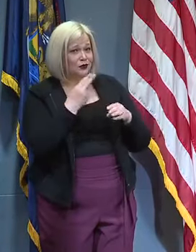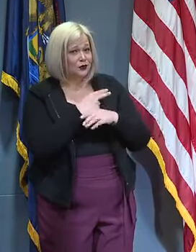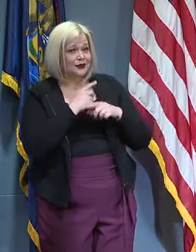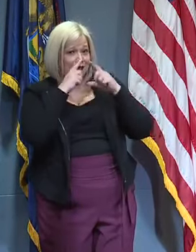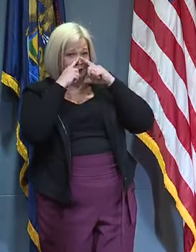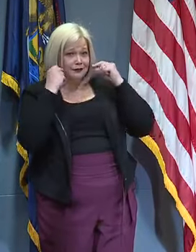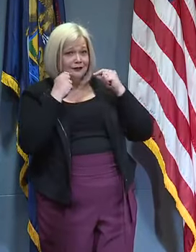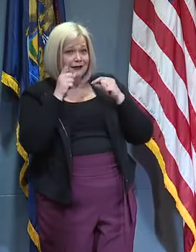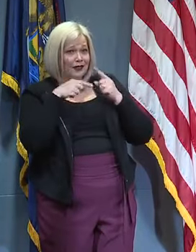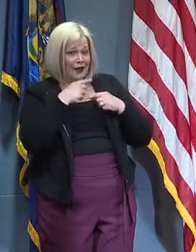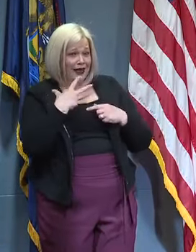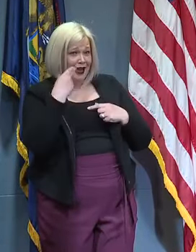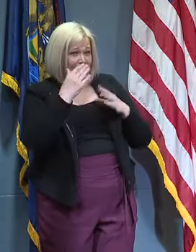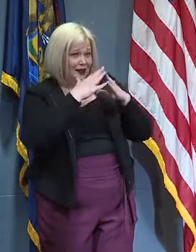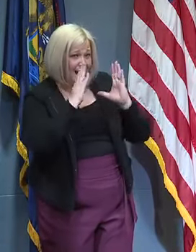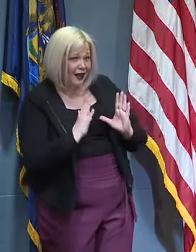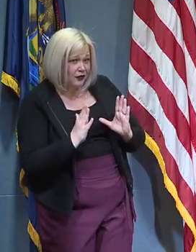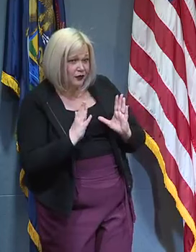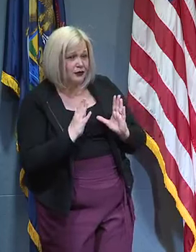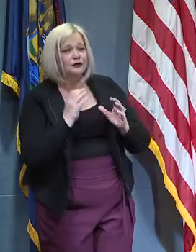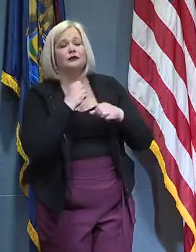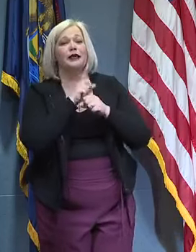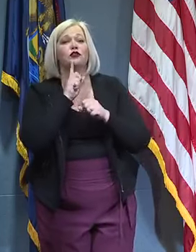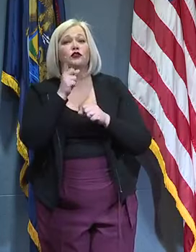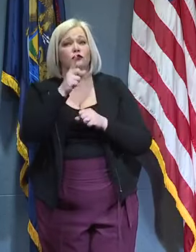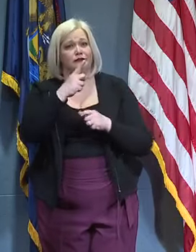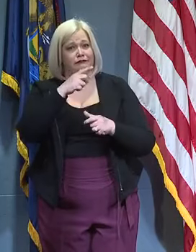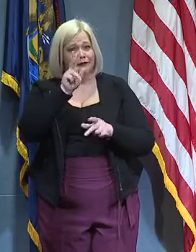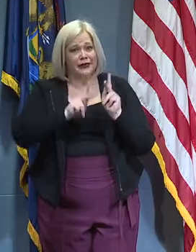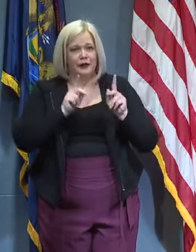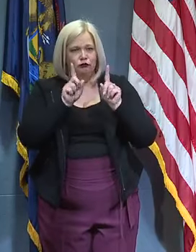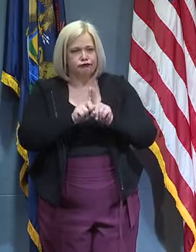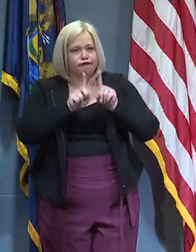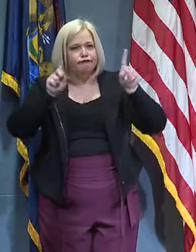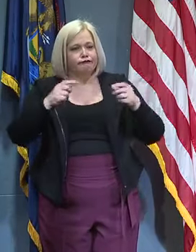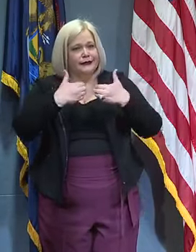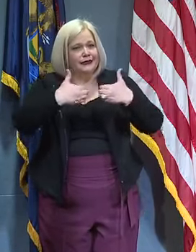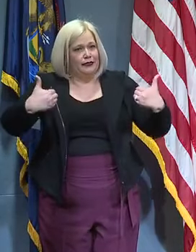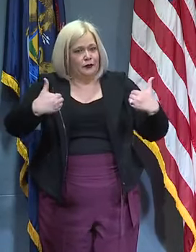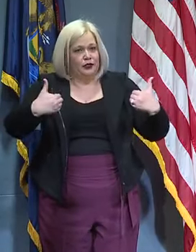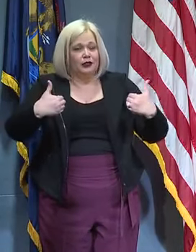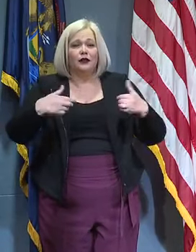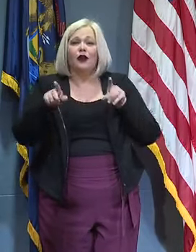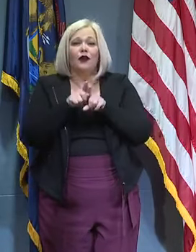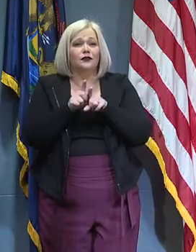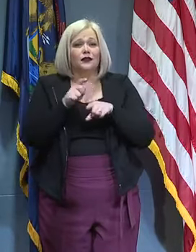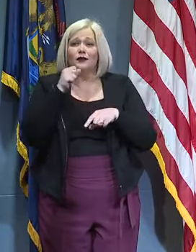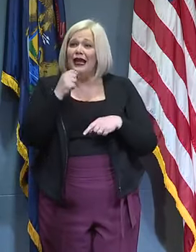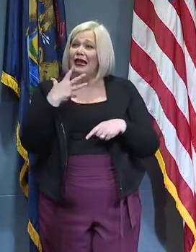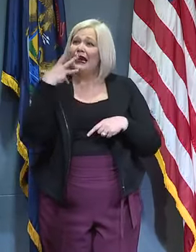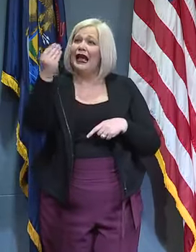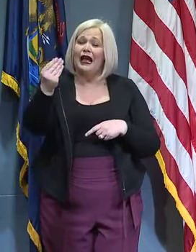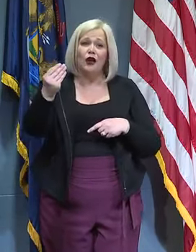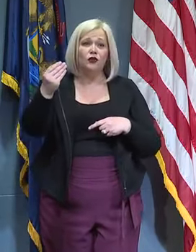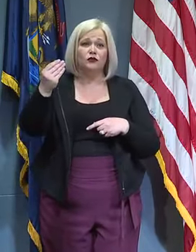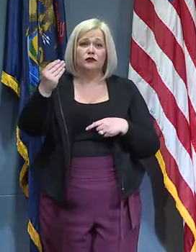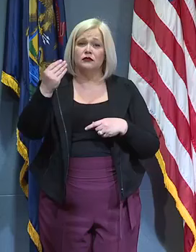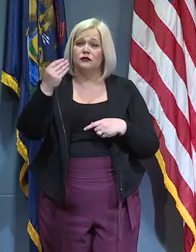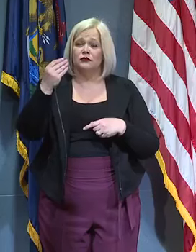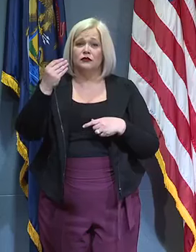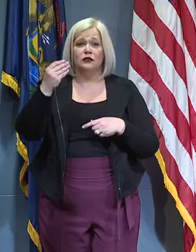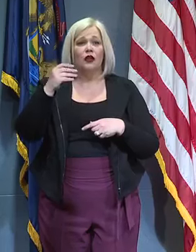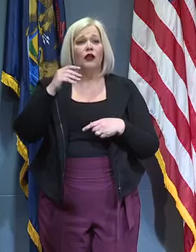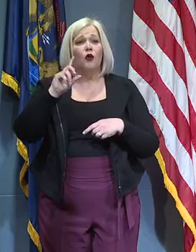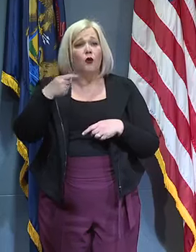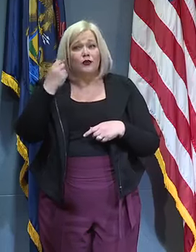in public, staying a 6-foot distance away from others, and not going out unless you absolutely have to for things like